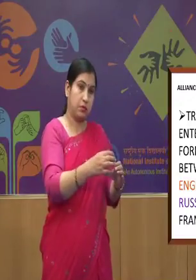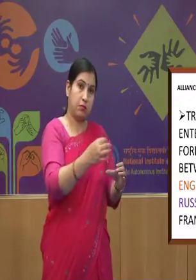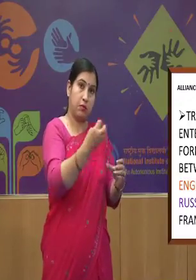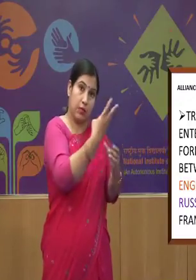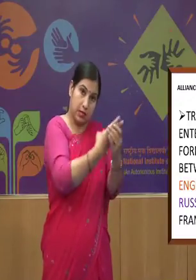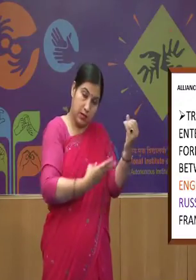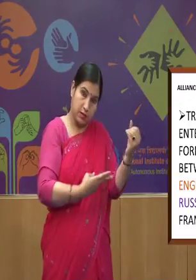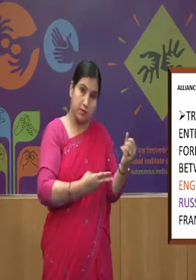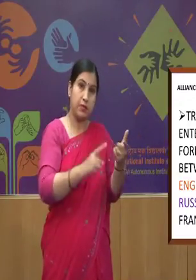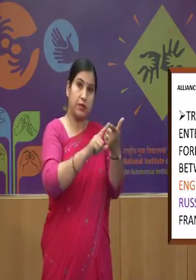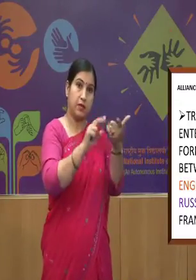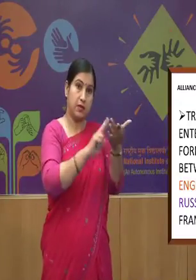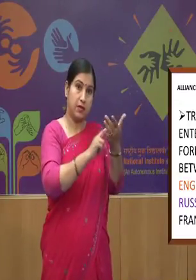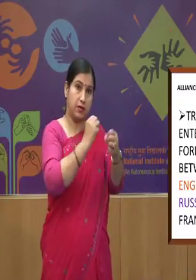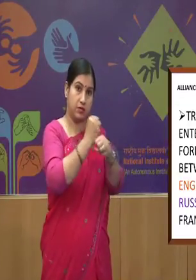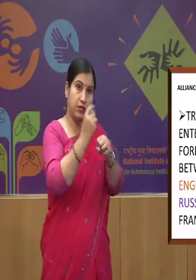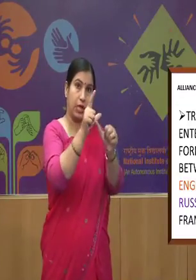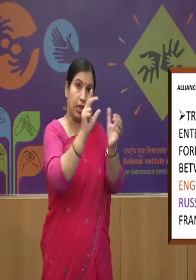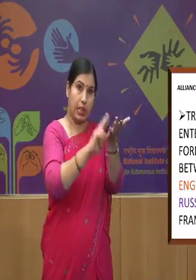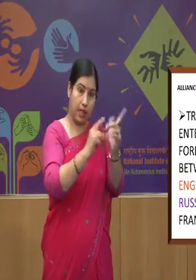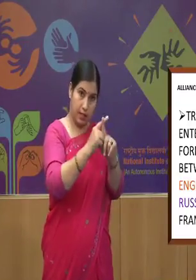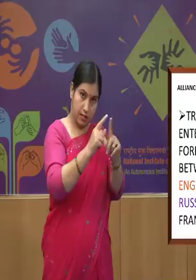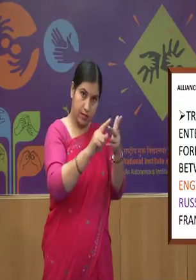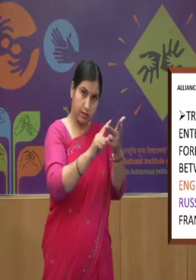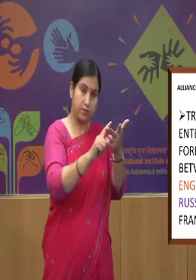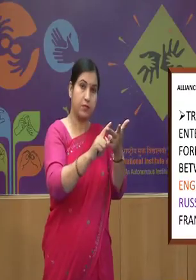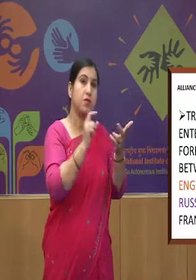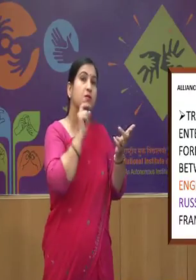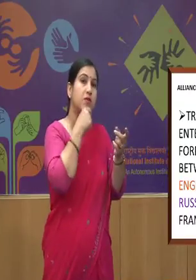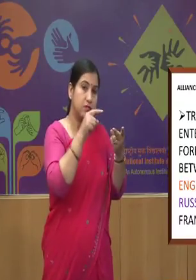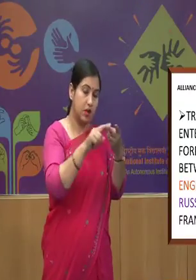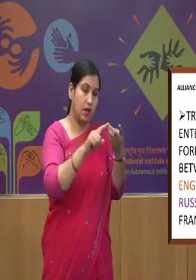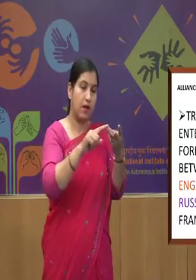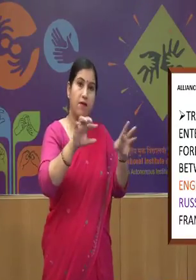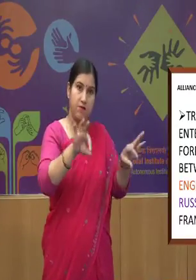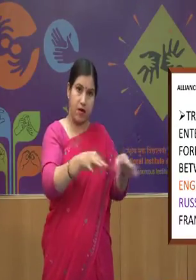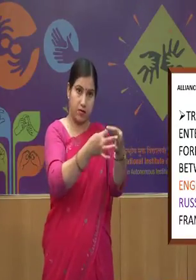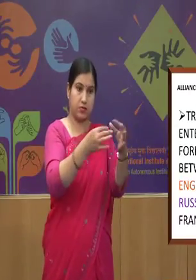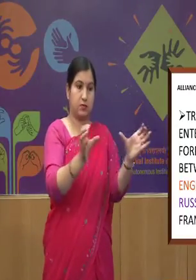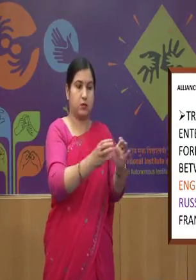and France, called as Triple Entente.